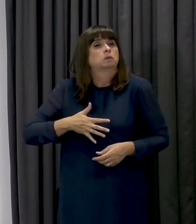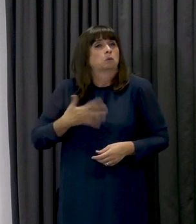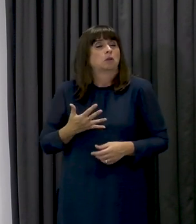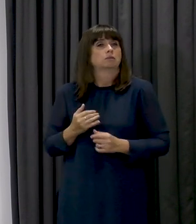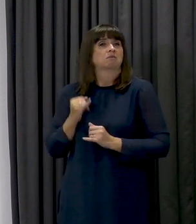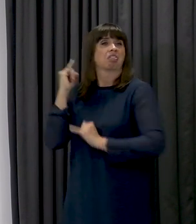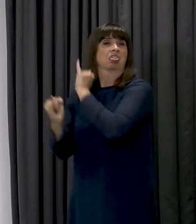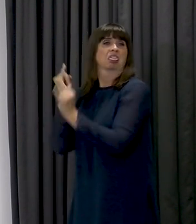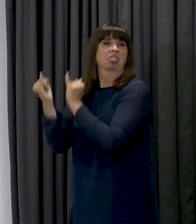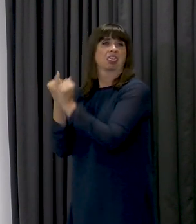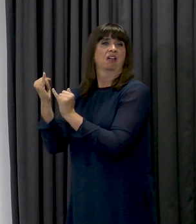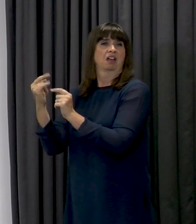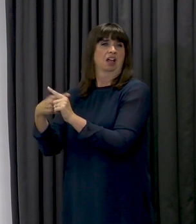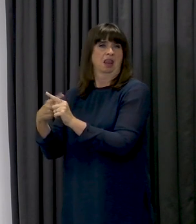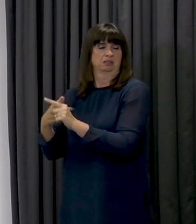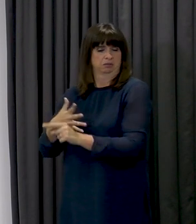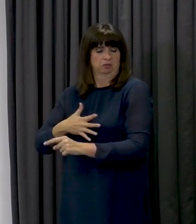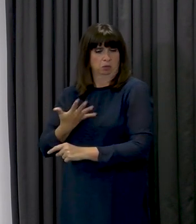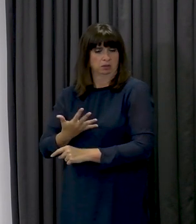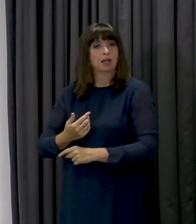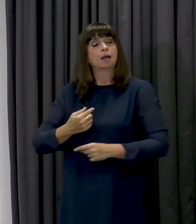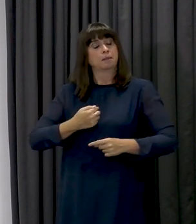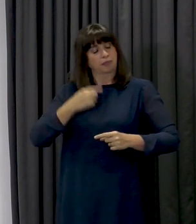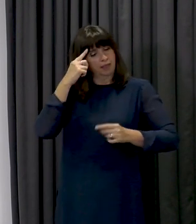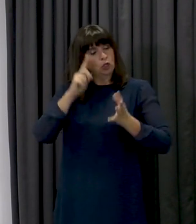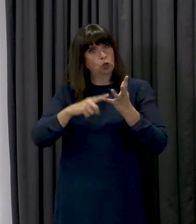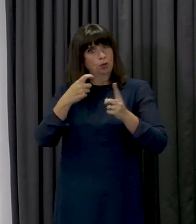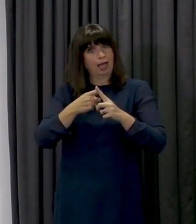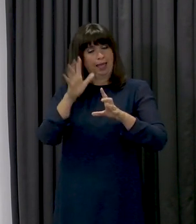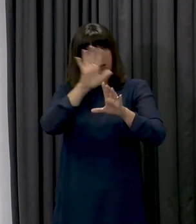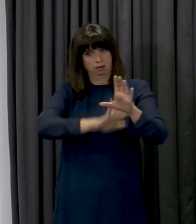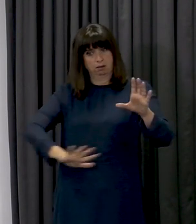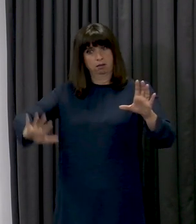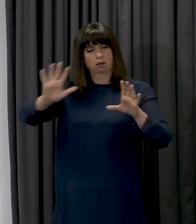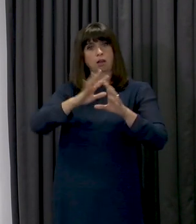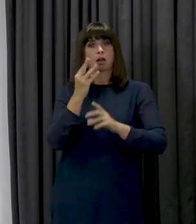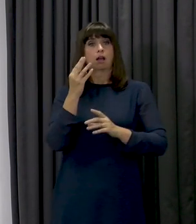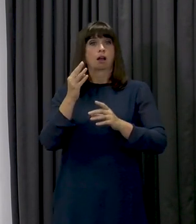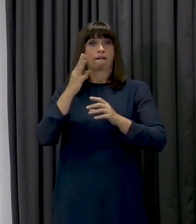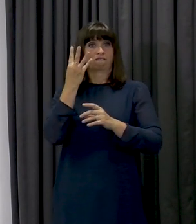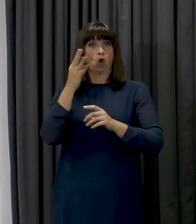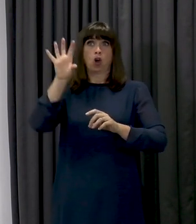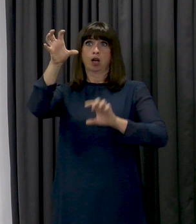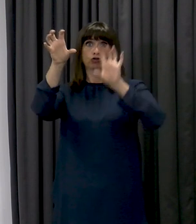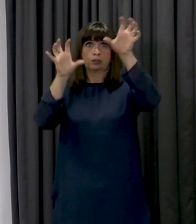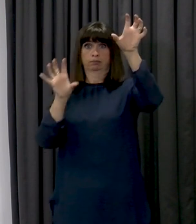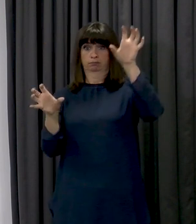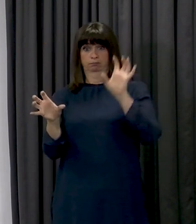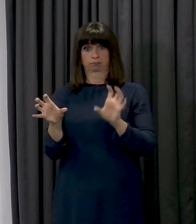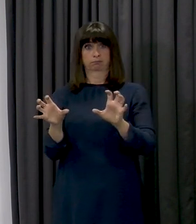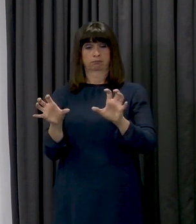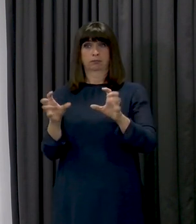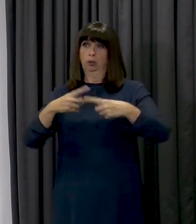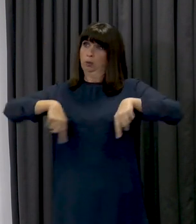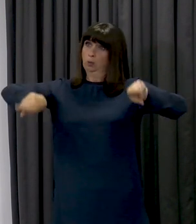way that the United Kingdom operates is that we are a voluntary association of 4 nations and that each nation has the